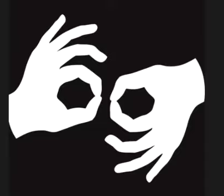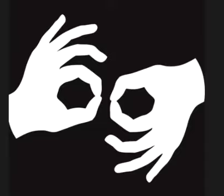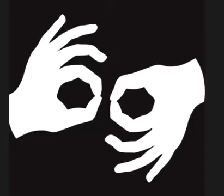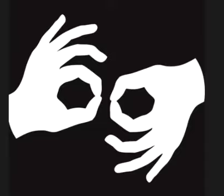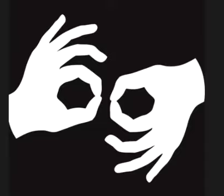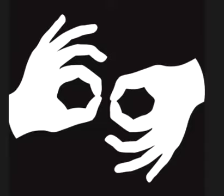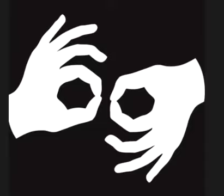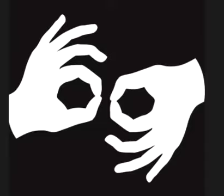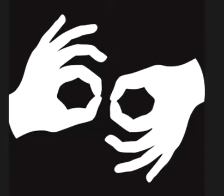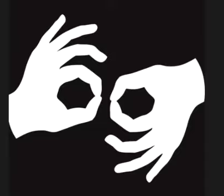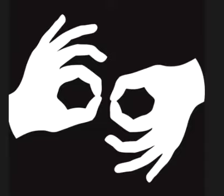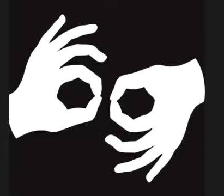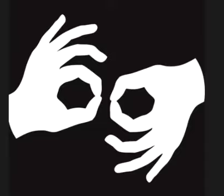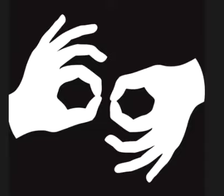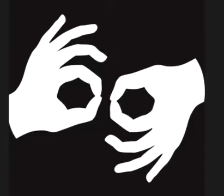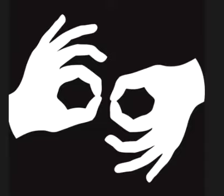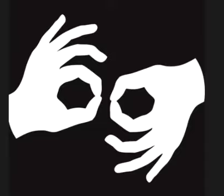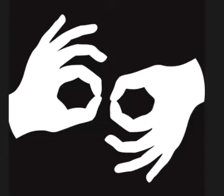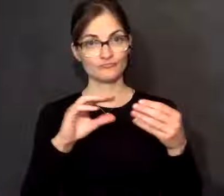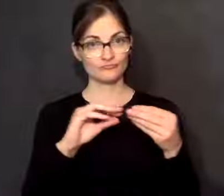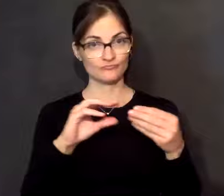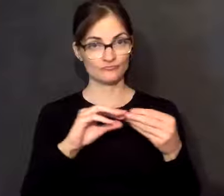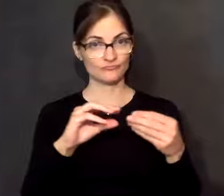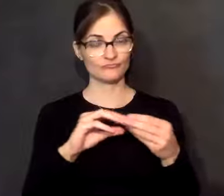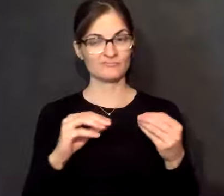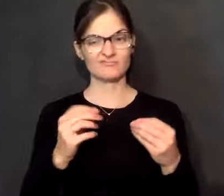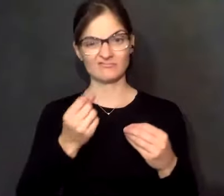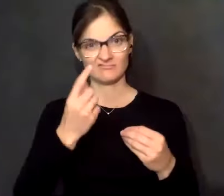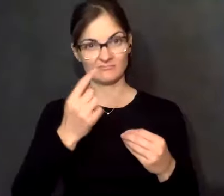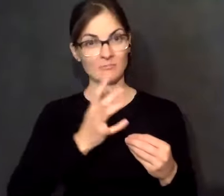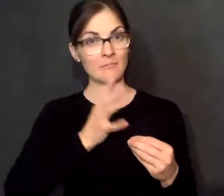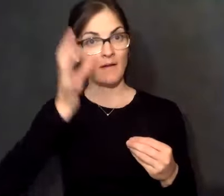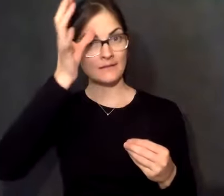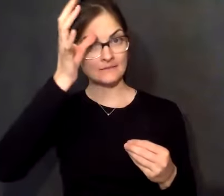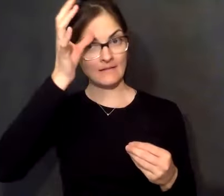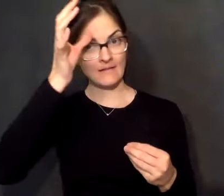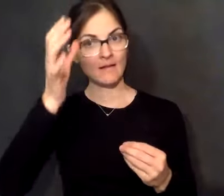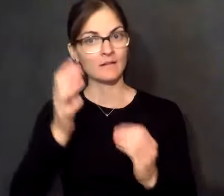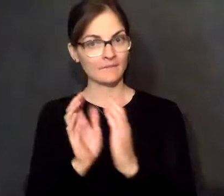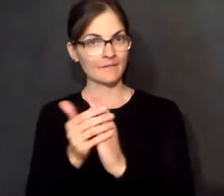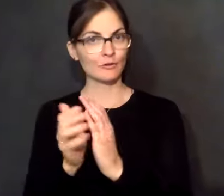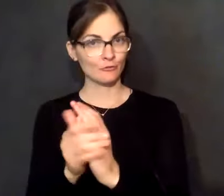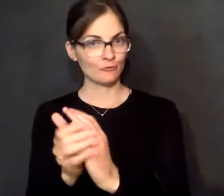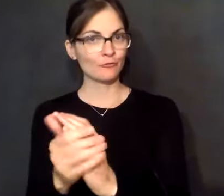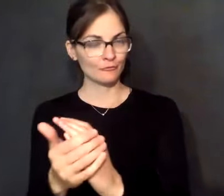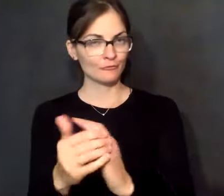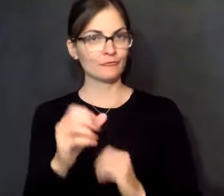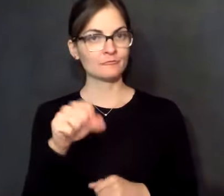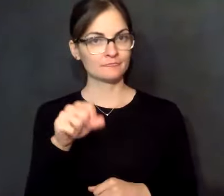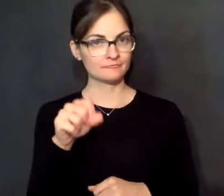But my mom didn't want for us what was happened to her divorced parents. So she stayed